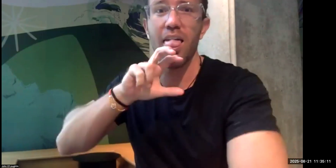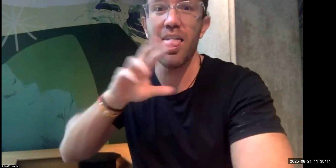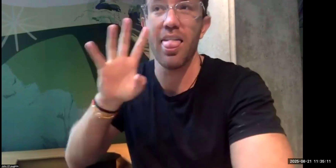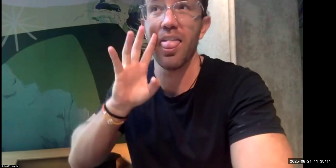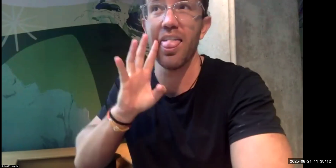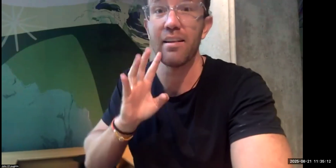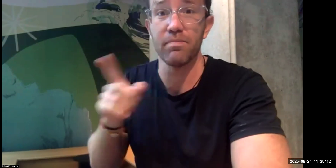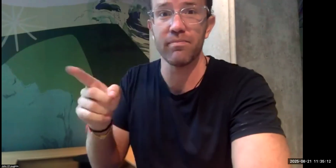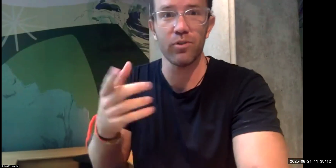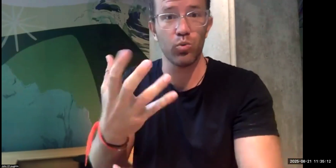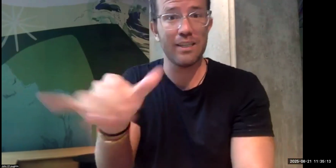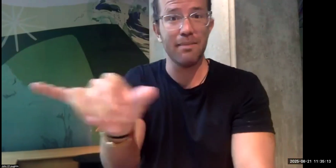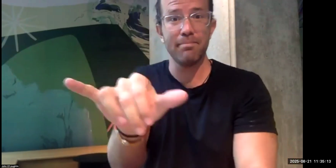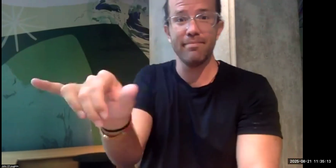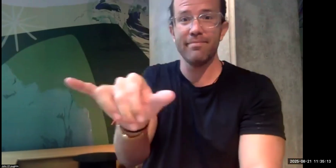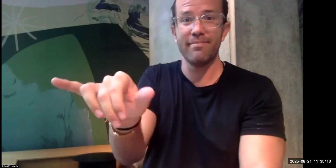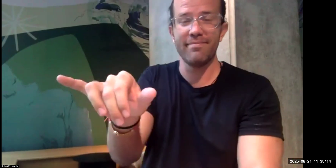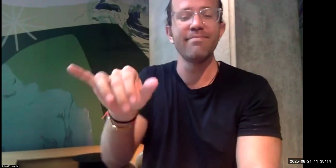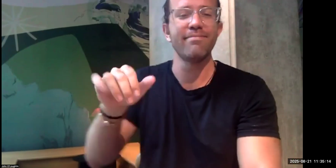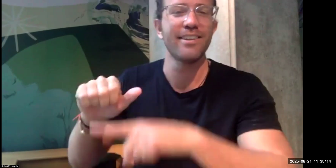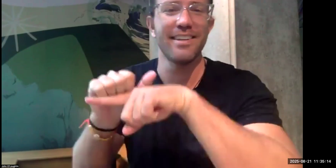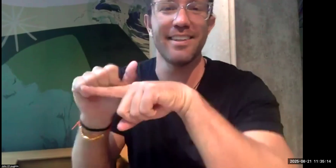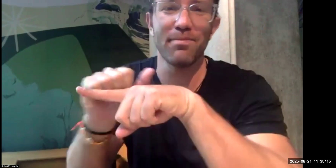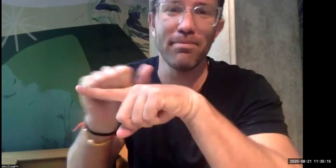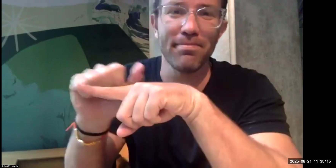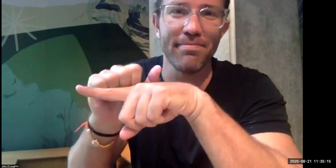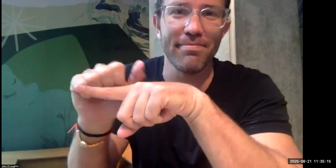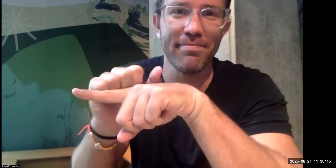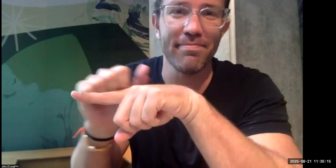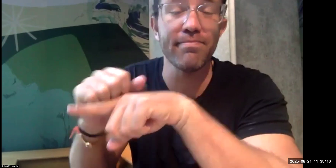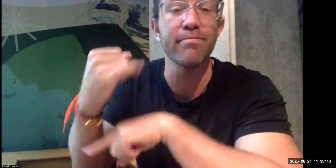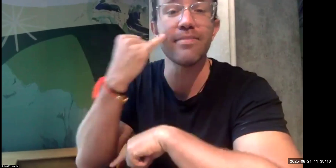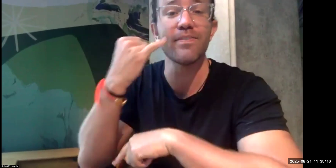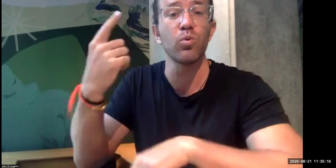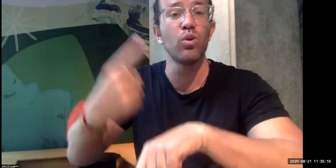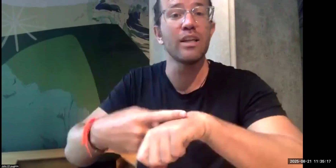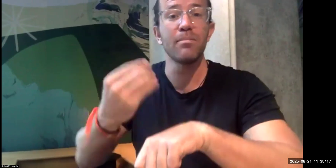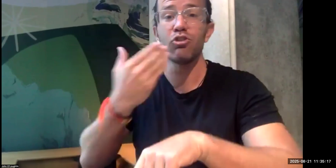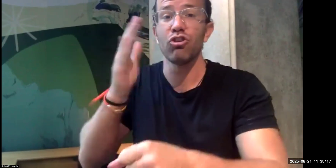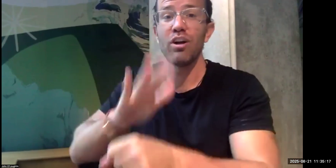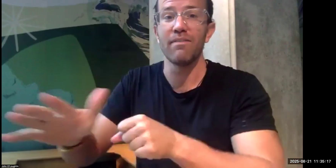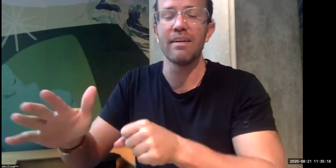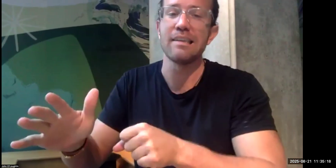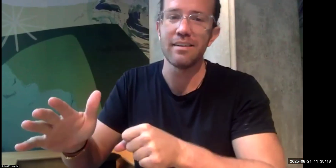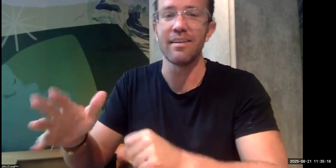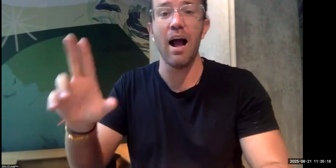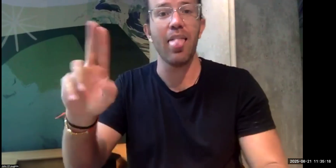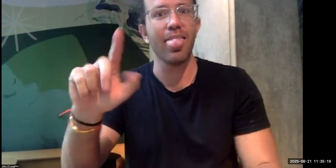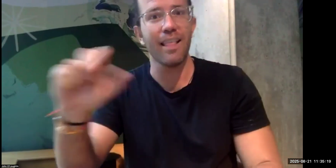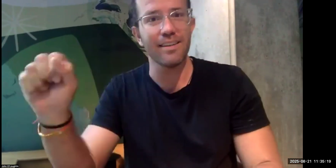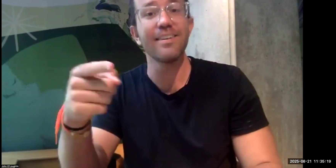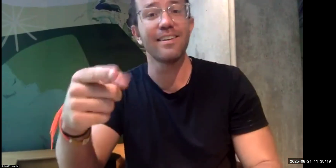maybe can throw the ball or do their sports just so much better. You'll be able to see that you have also improved because of